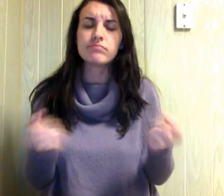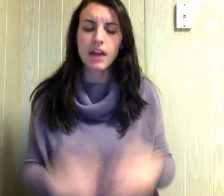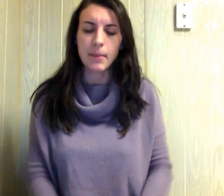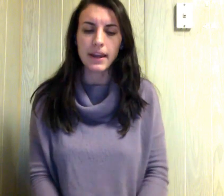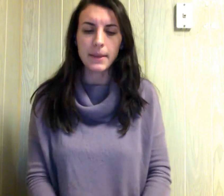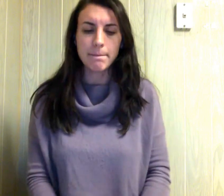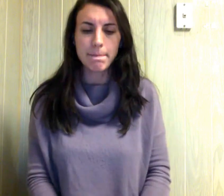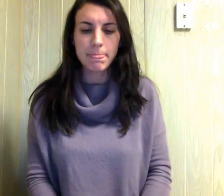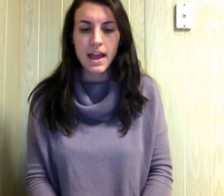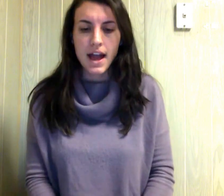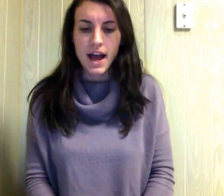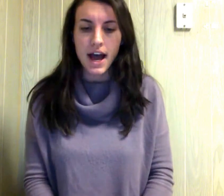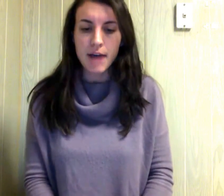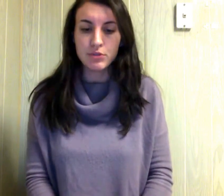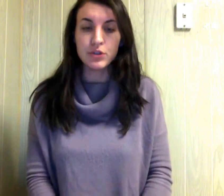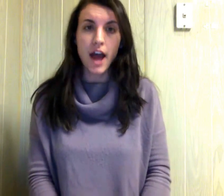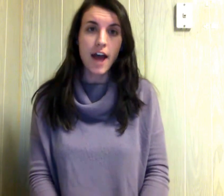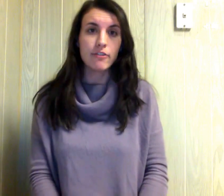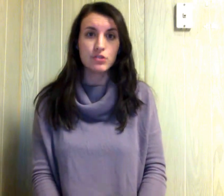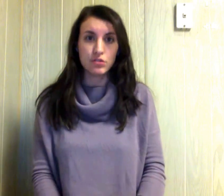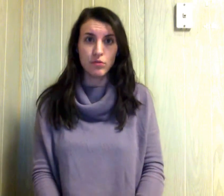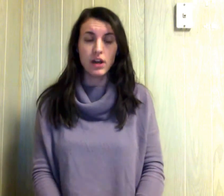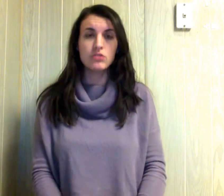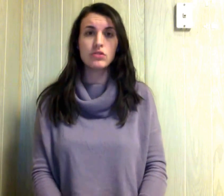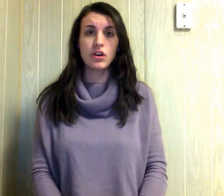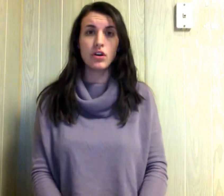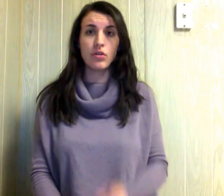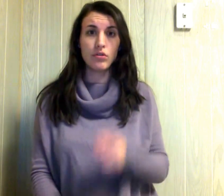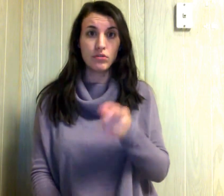How many? Do you have or do you want? So